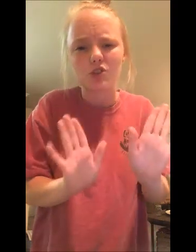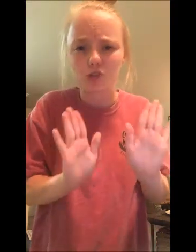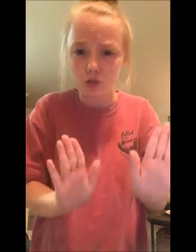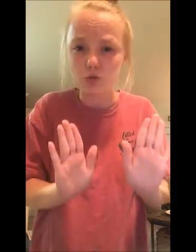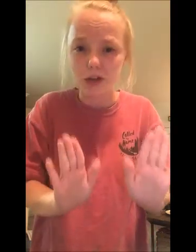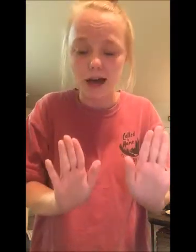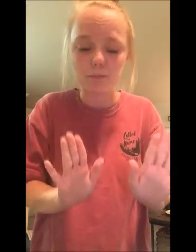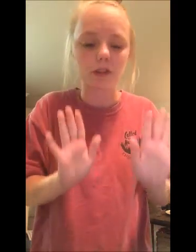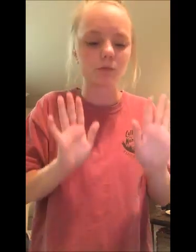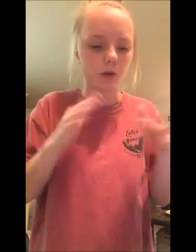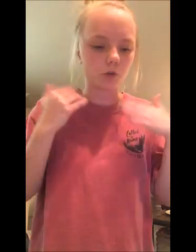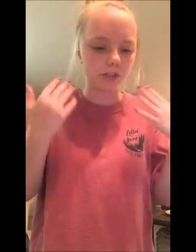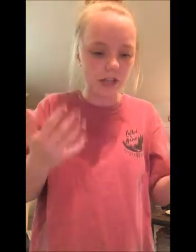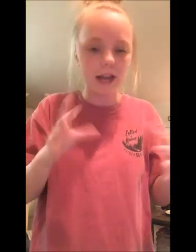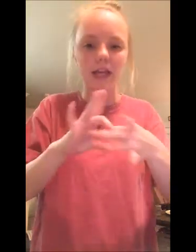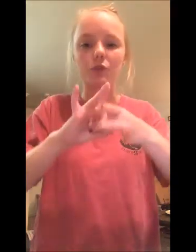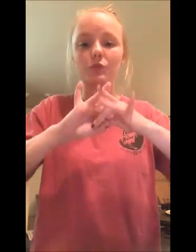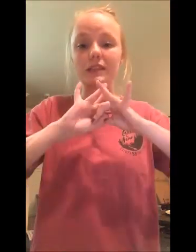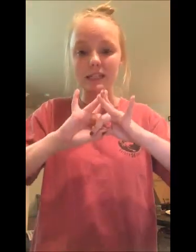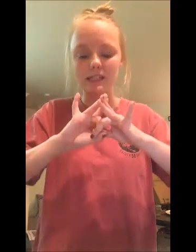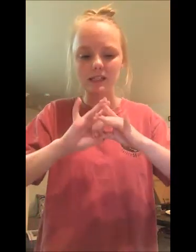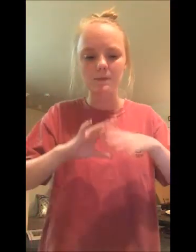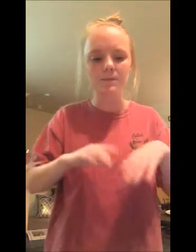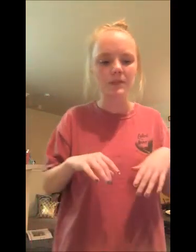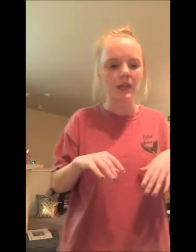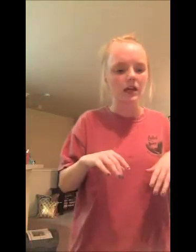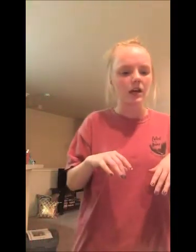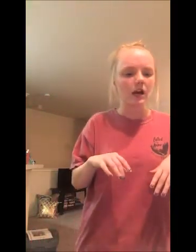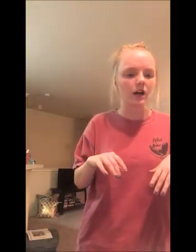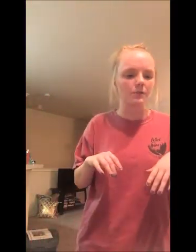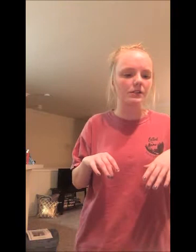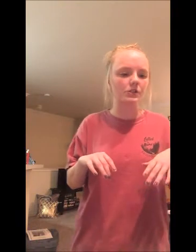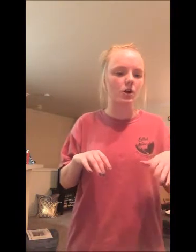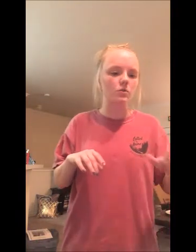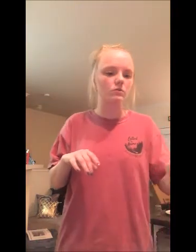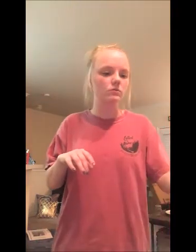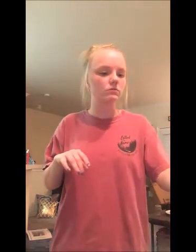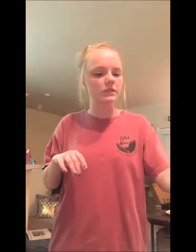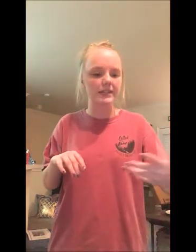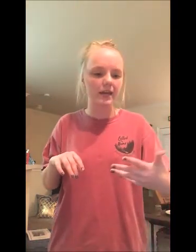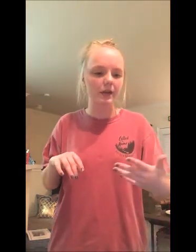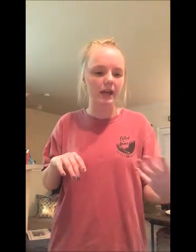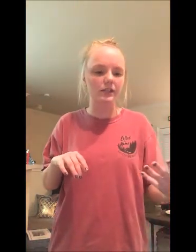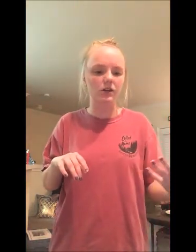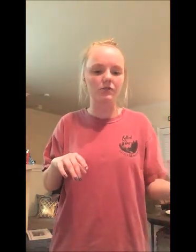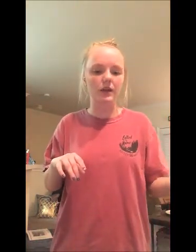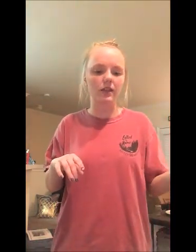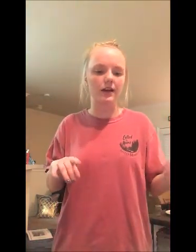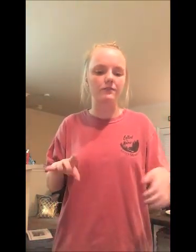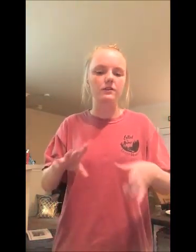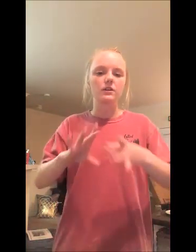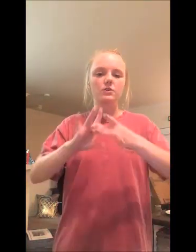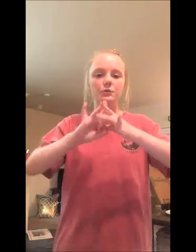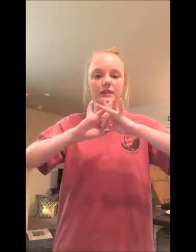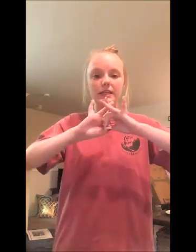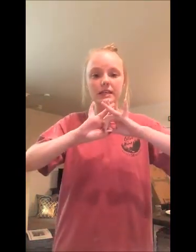just do that. But we're signing release. And so to take my hands off my life,